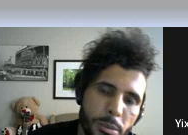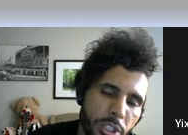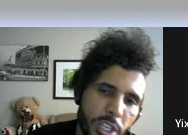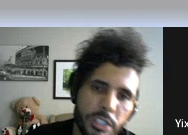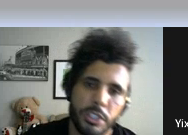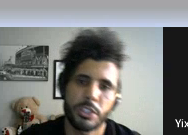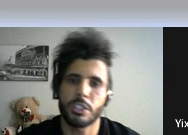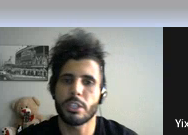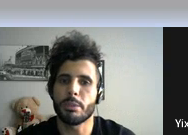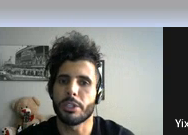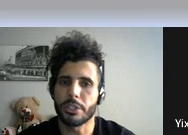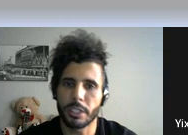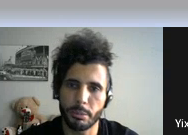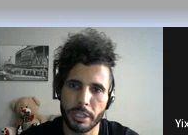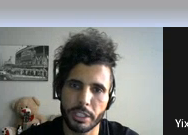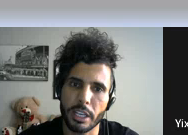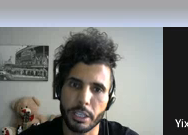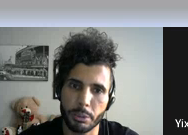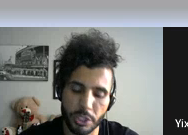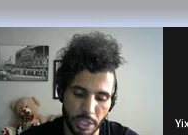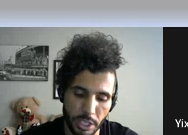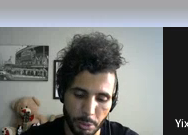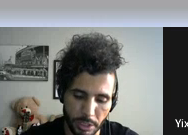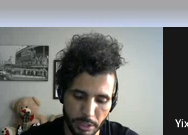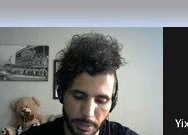WH signs are similar in many sign languages in the world.